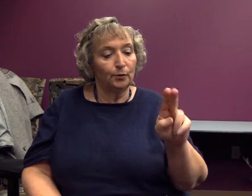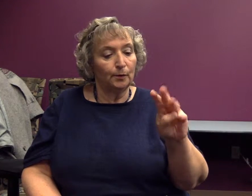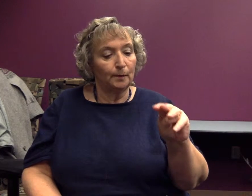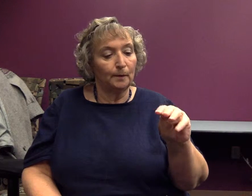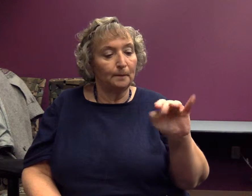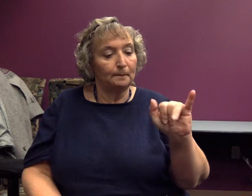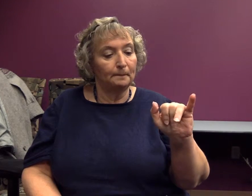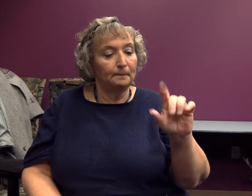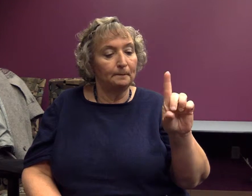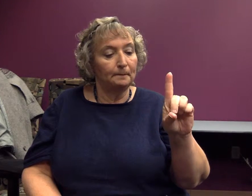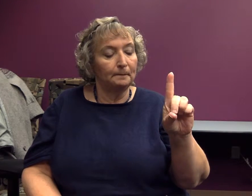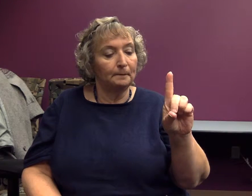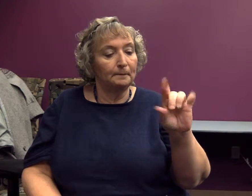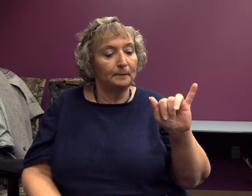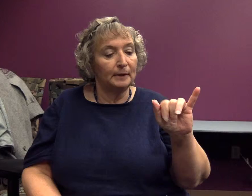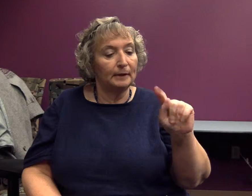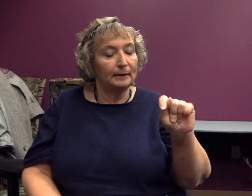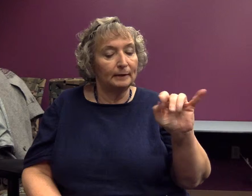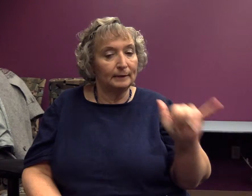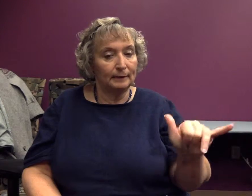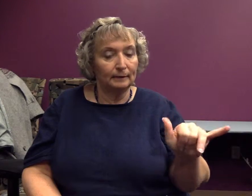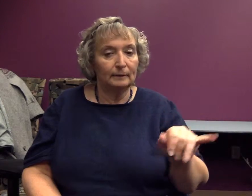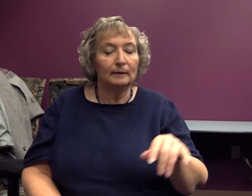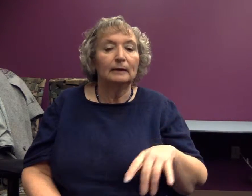can hold at a certain temperature.